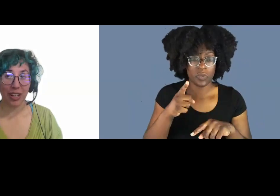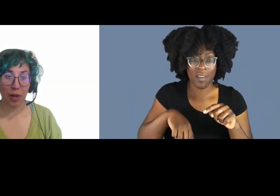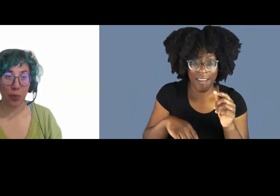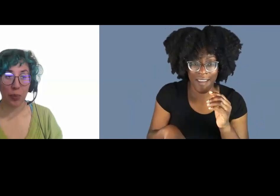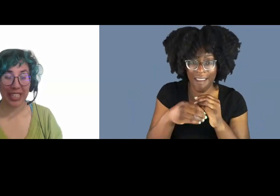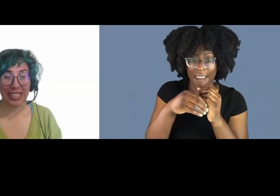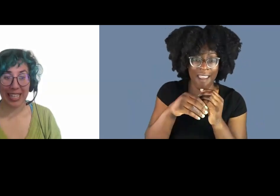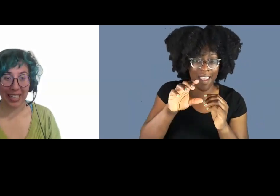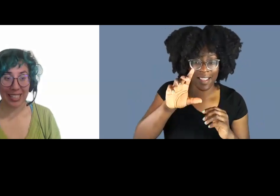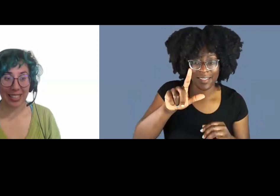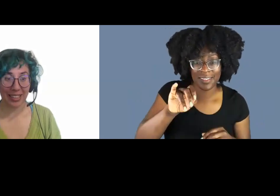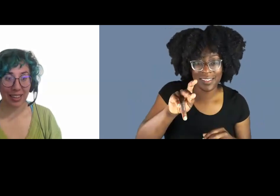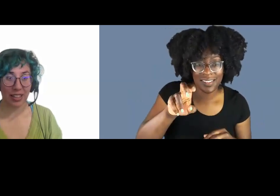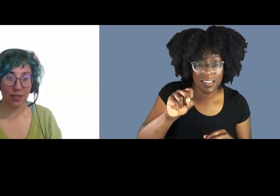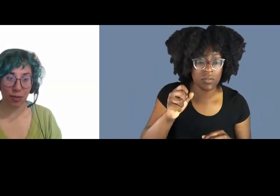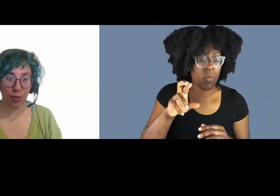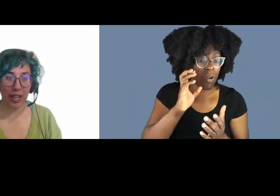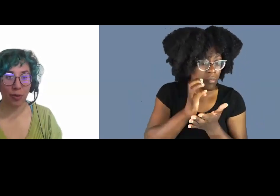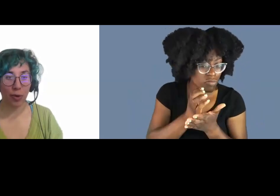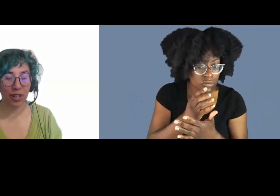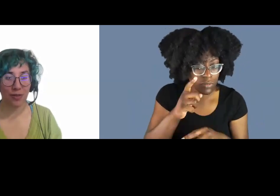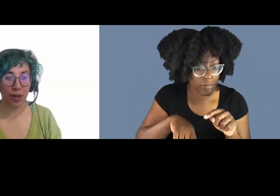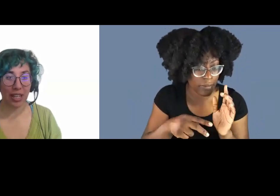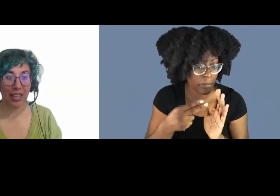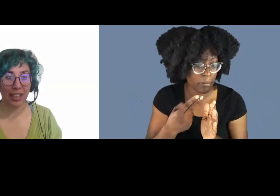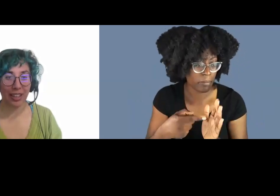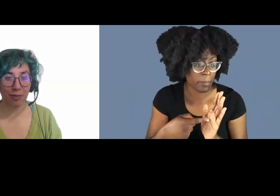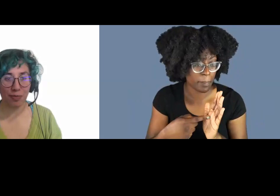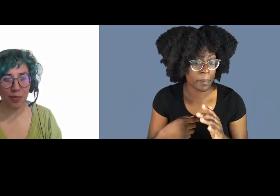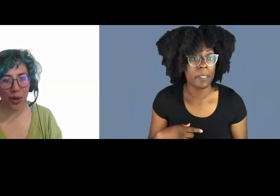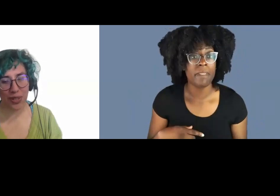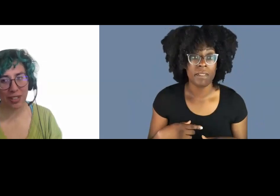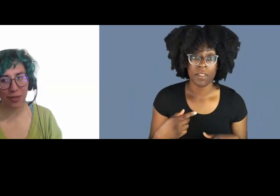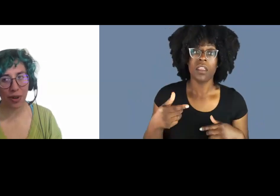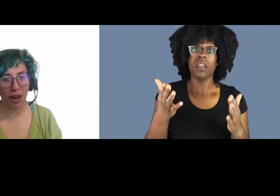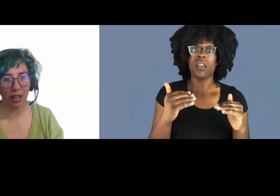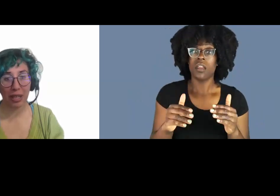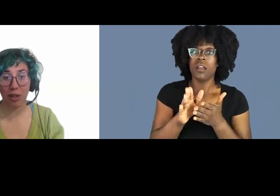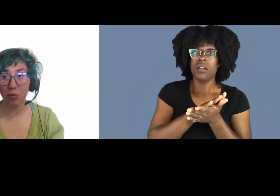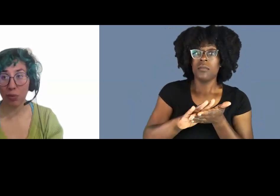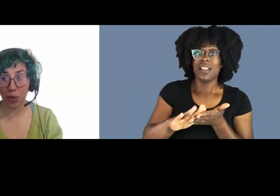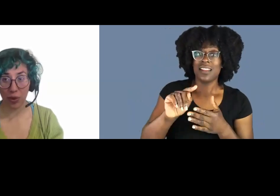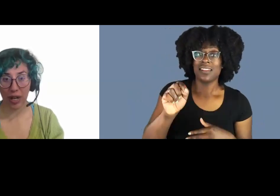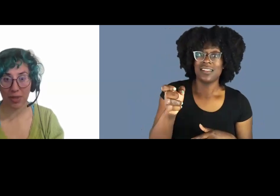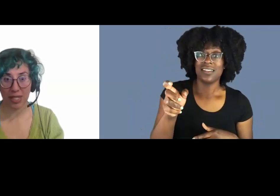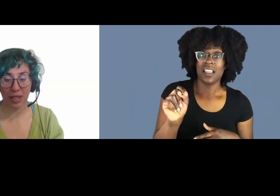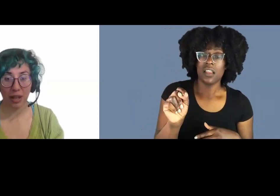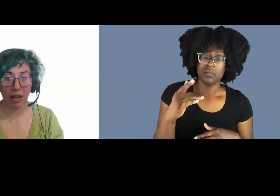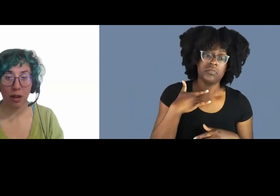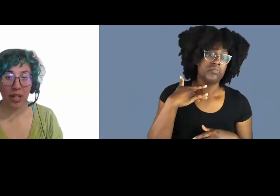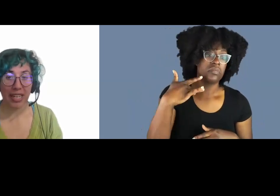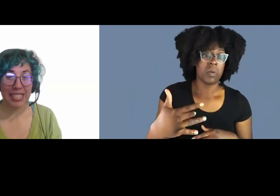When talking about plain text, this format works for mostly for all email